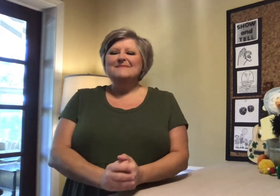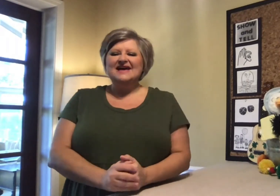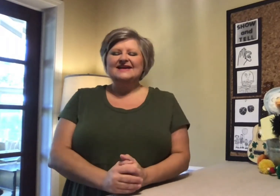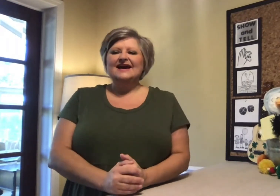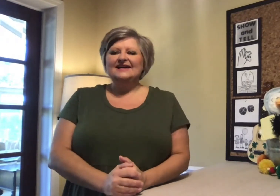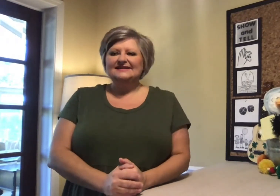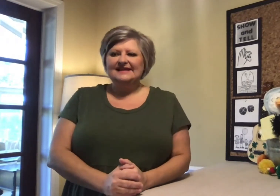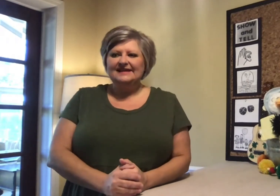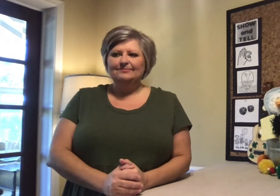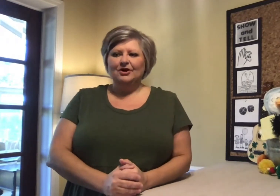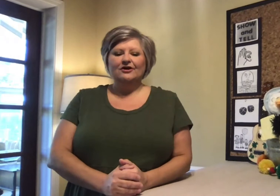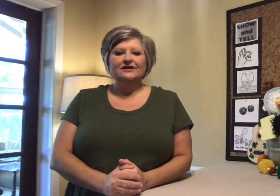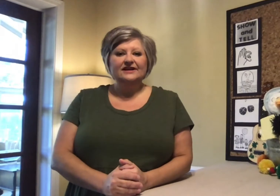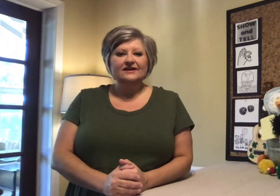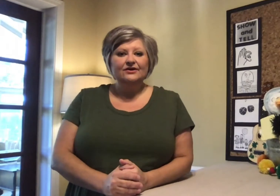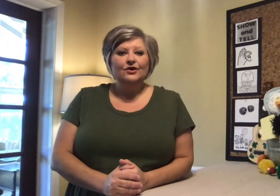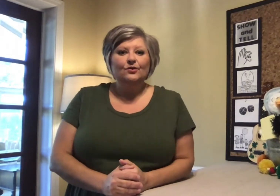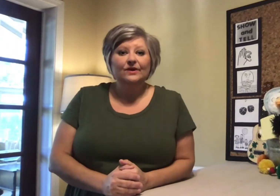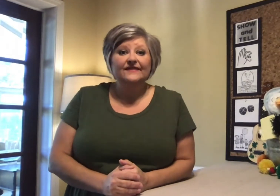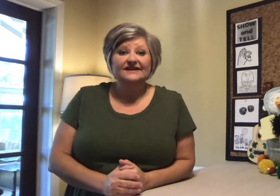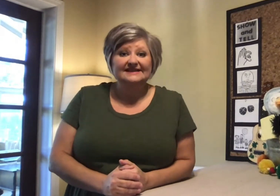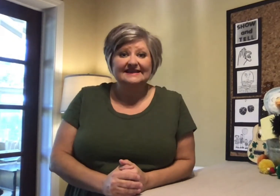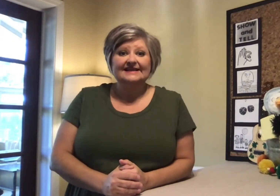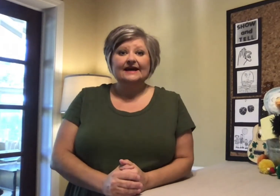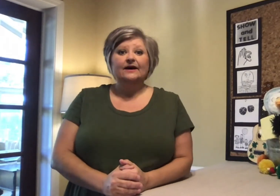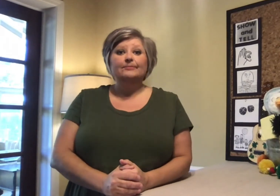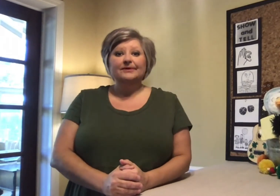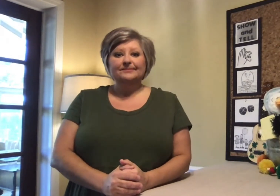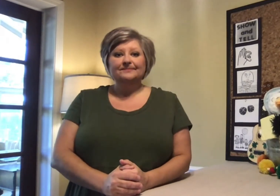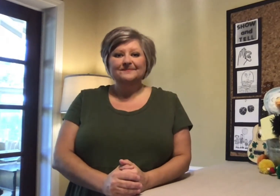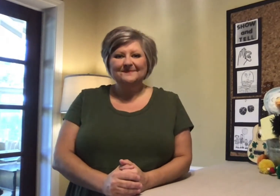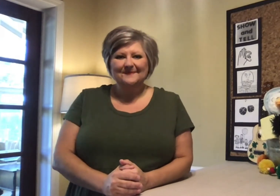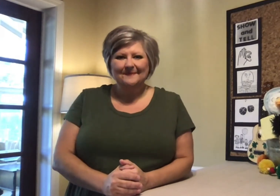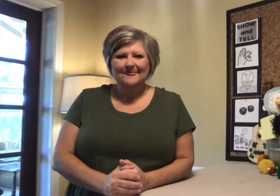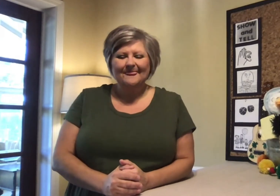Make a tea party with a teacup.